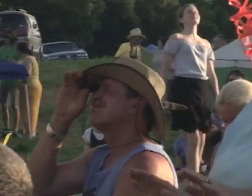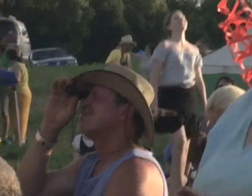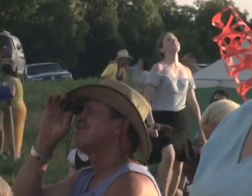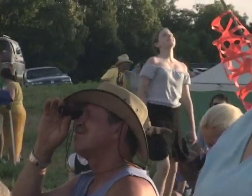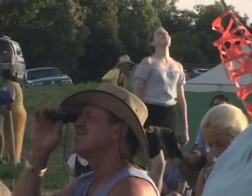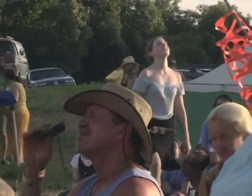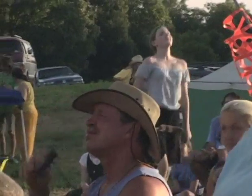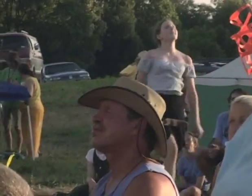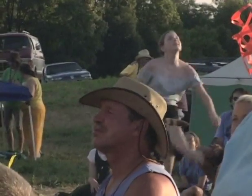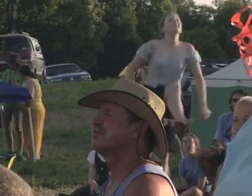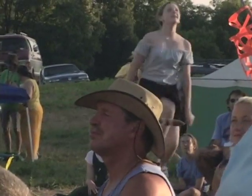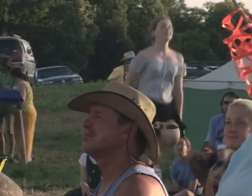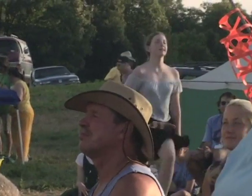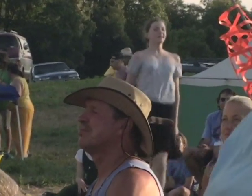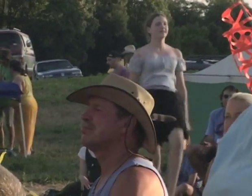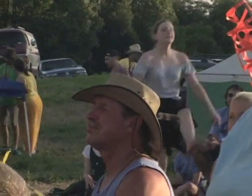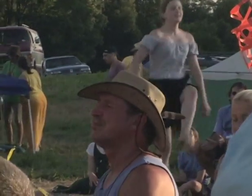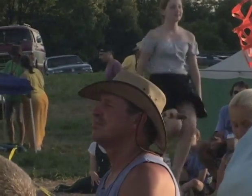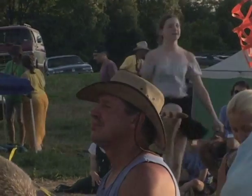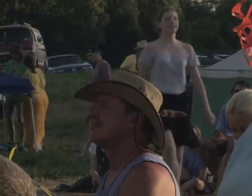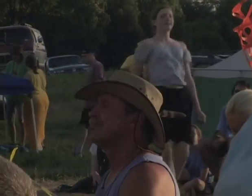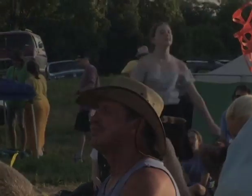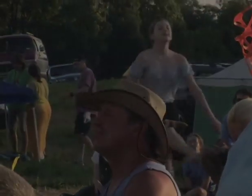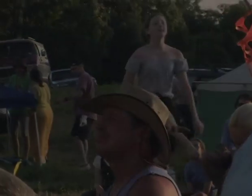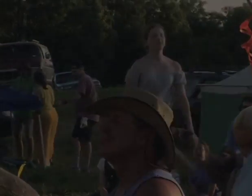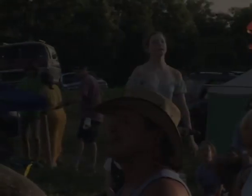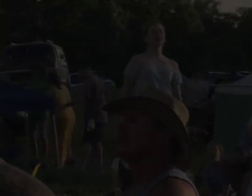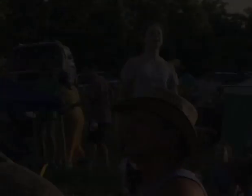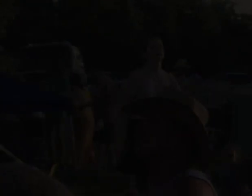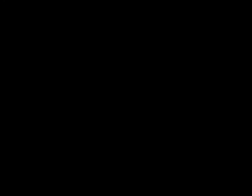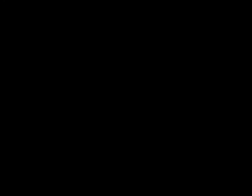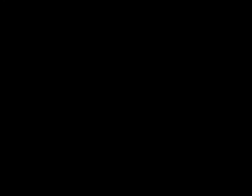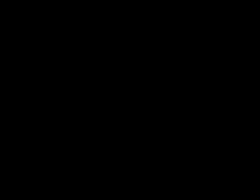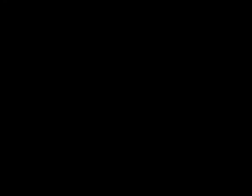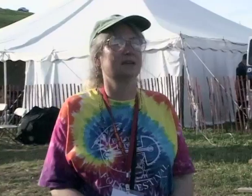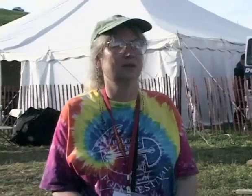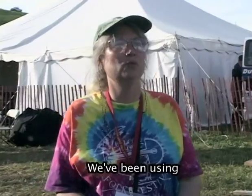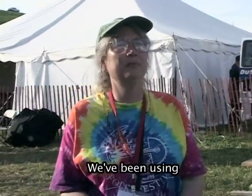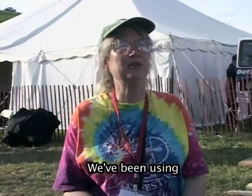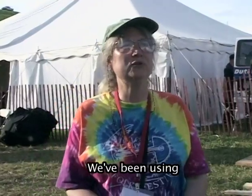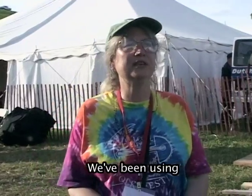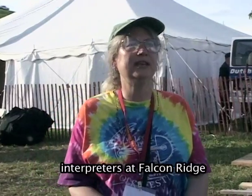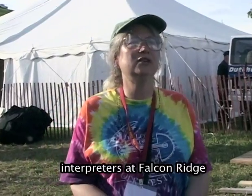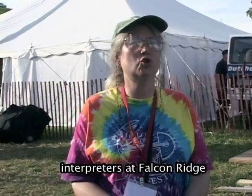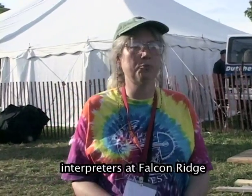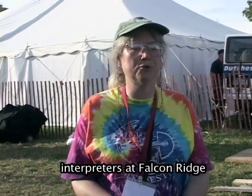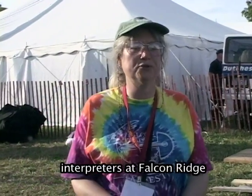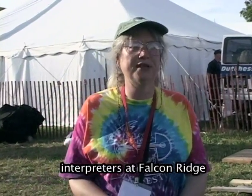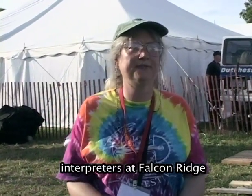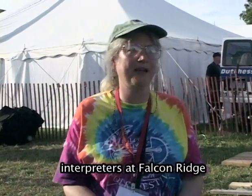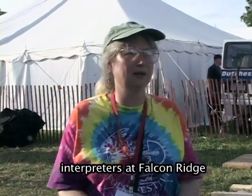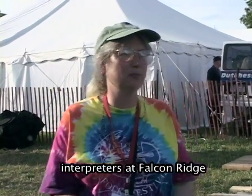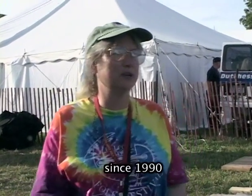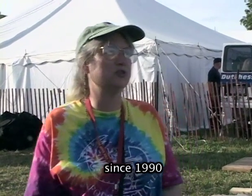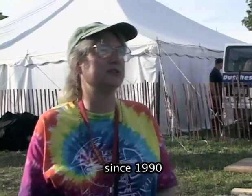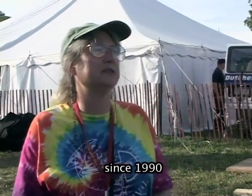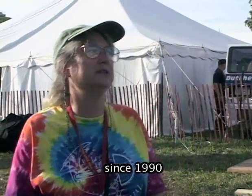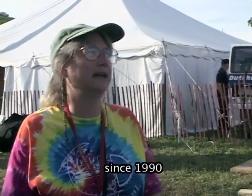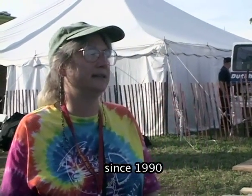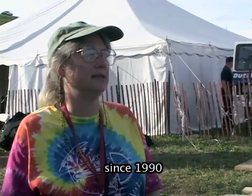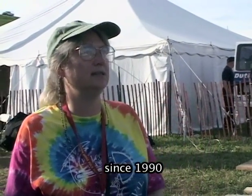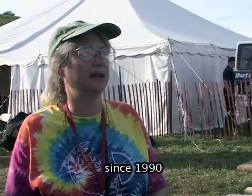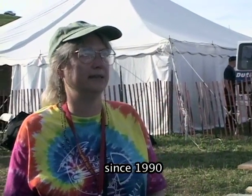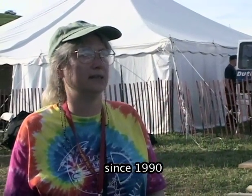Unless you're singing coming home, then I don't want to hear another. We've been using interpreters at Falcon Ridge